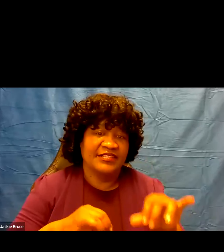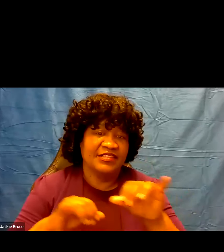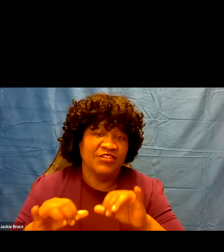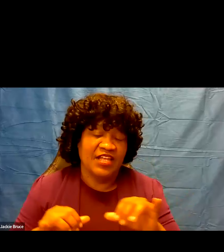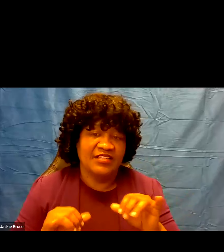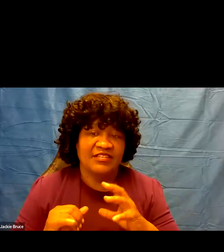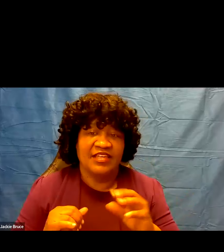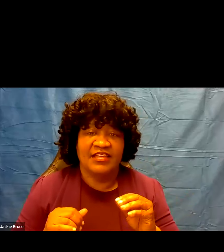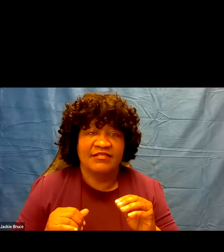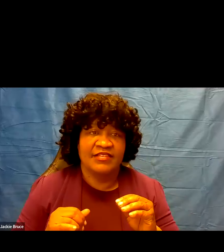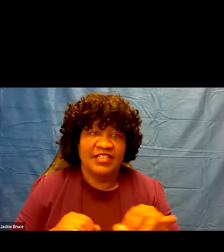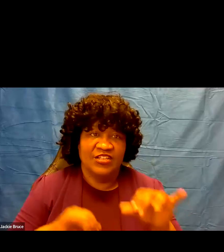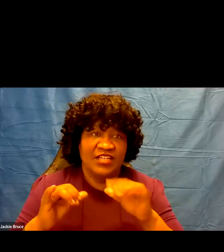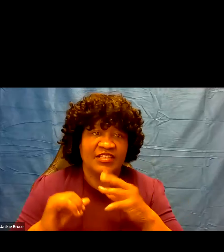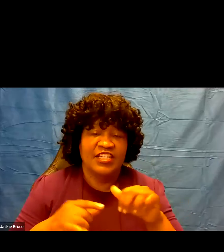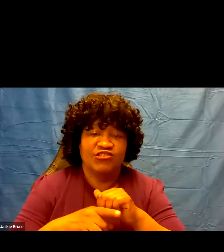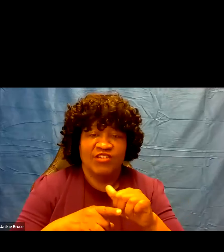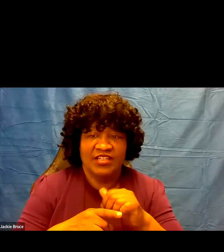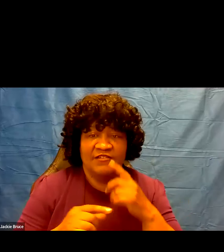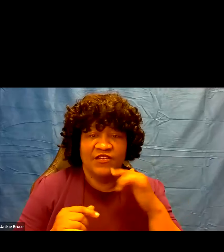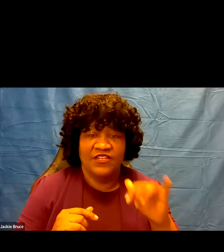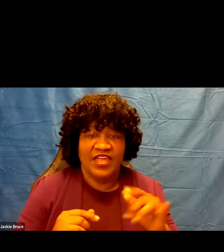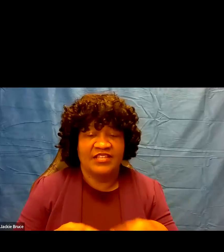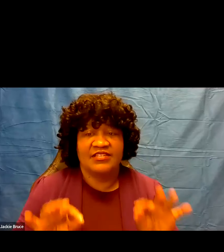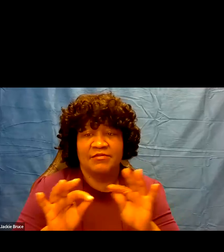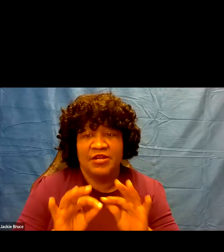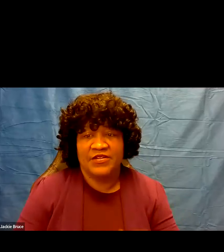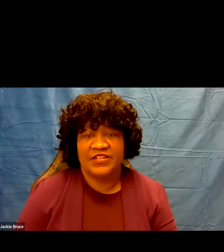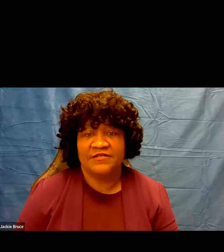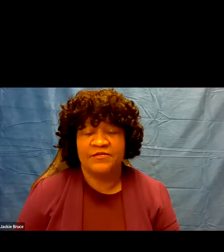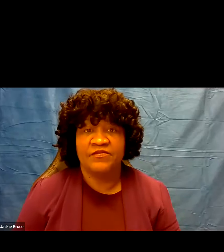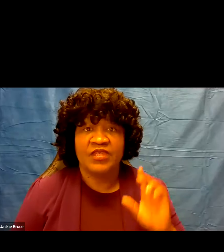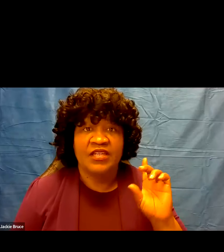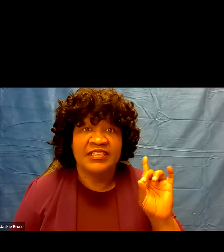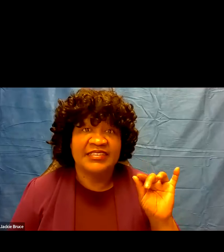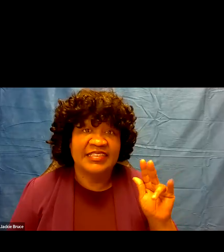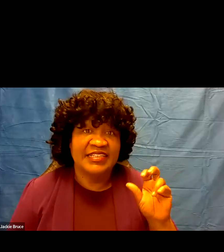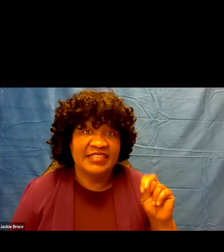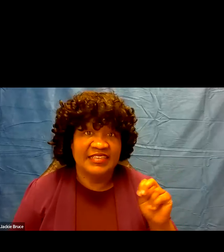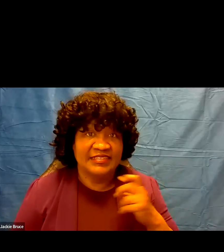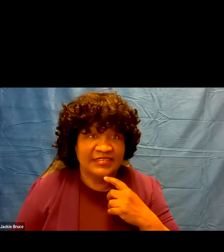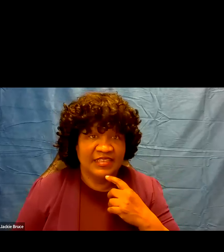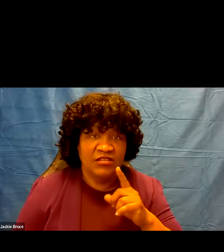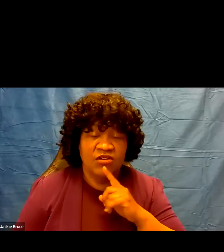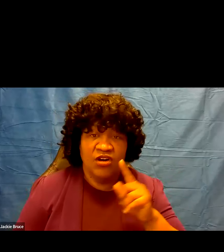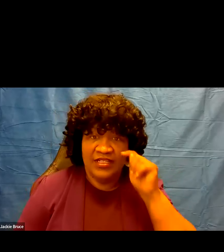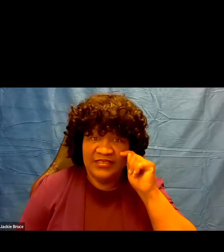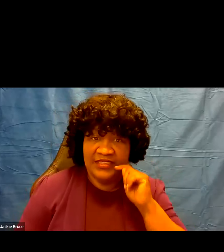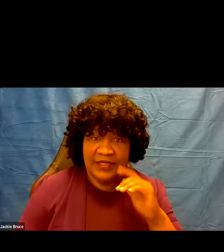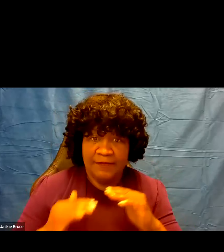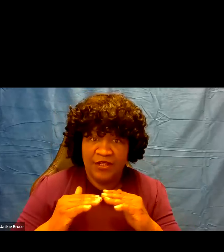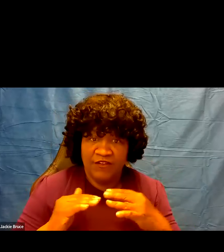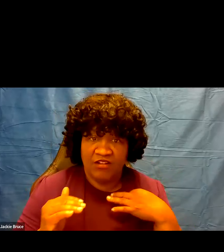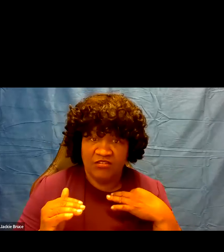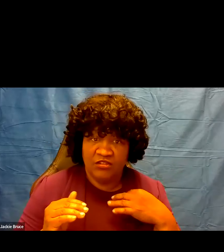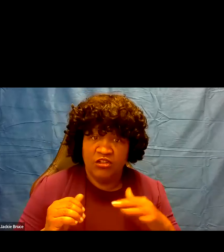and training for that is imperative. Dylan asks a question, are teen peer volunteers also